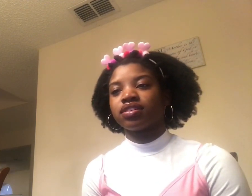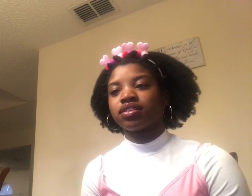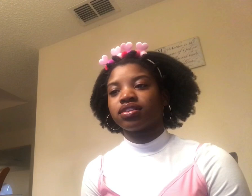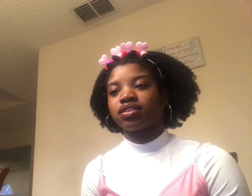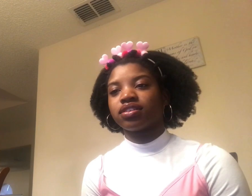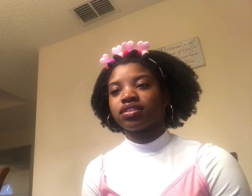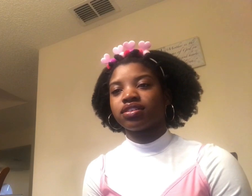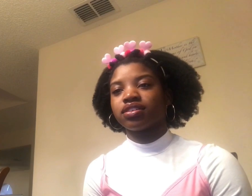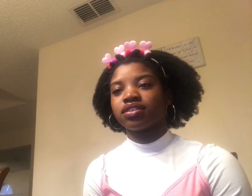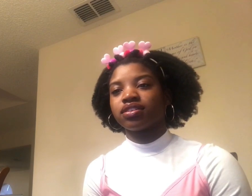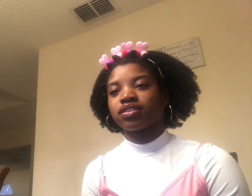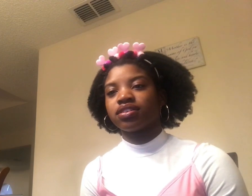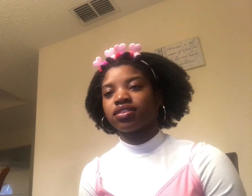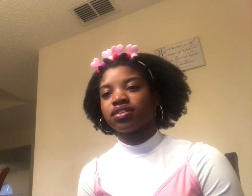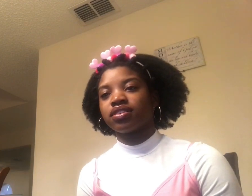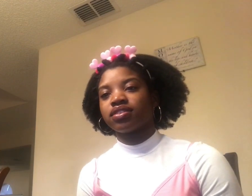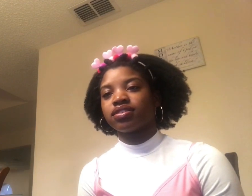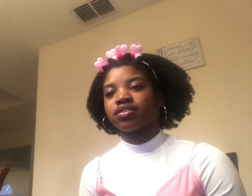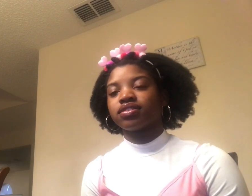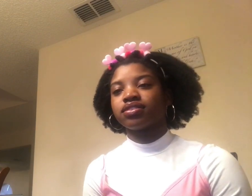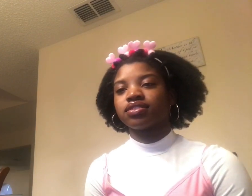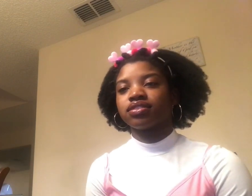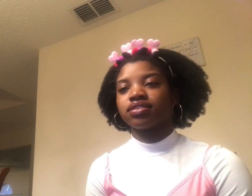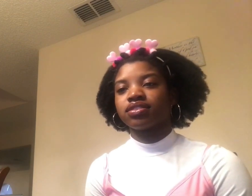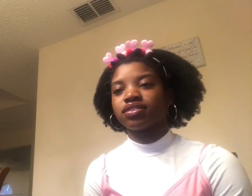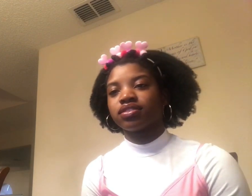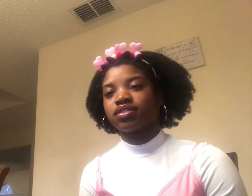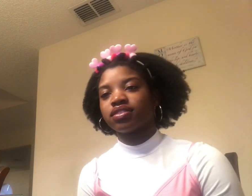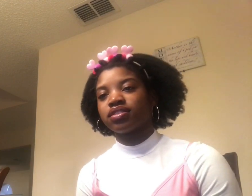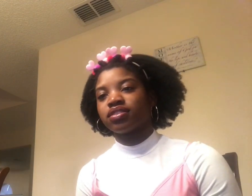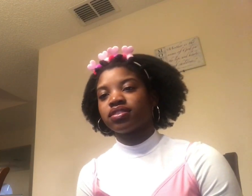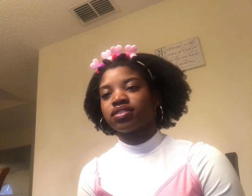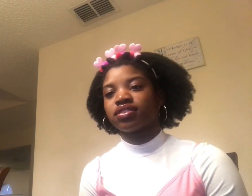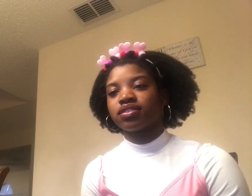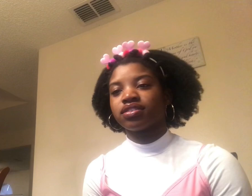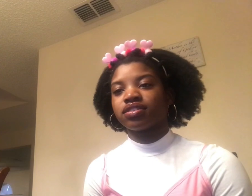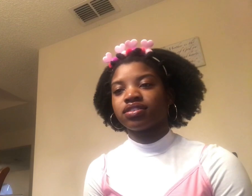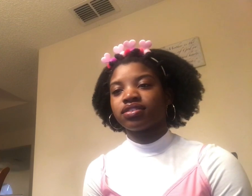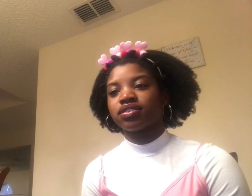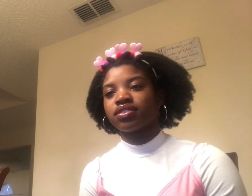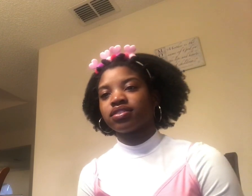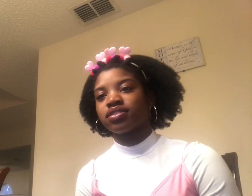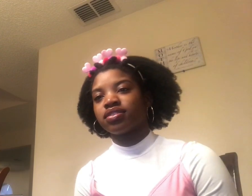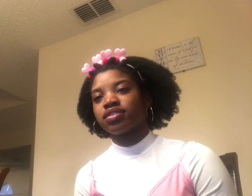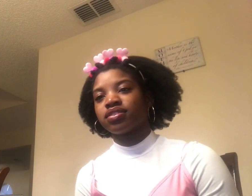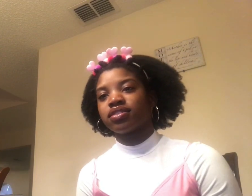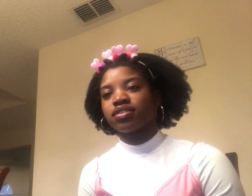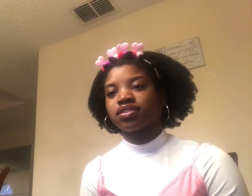you can sign thank you back to the person who thank you or nod your head and smile nod is more casual